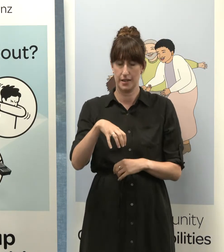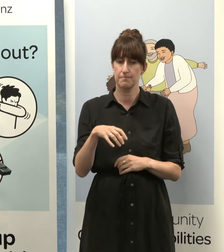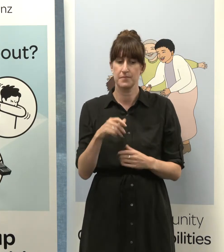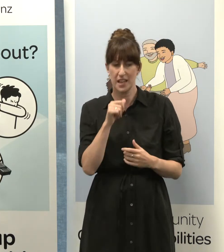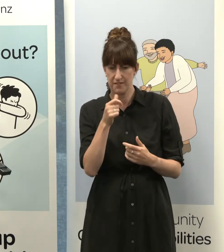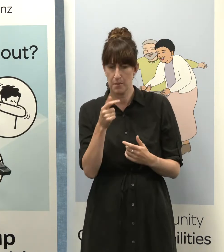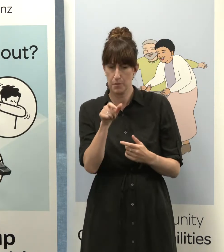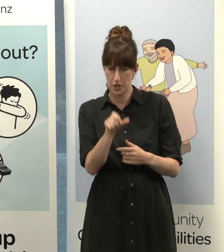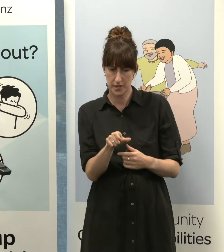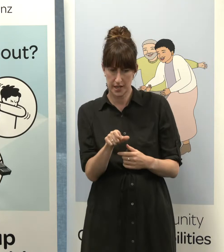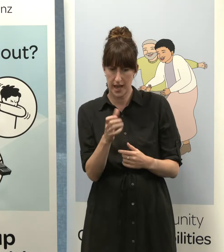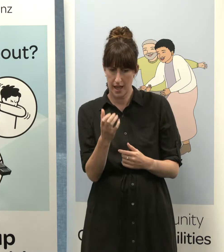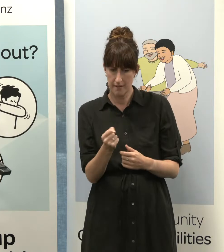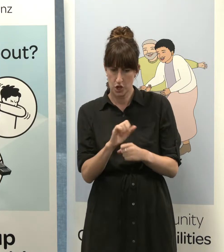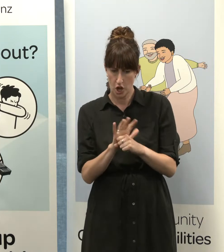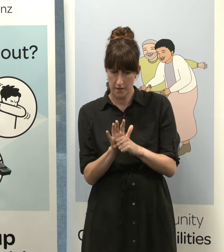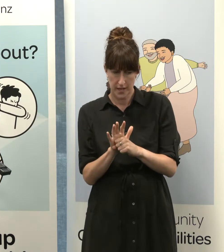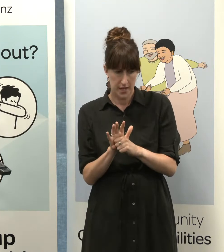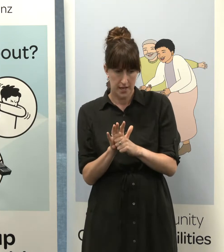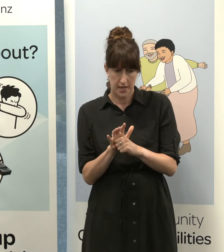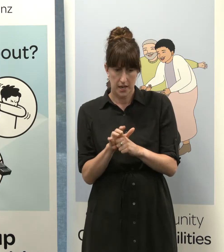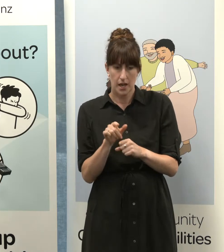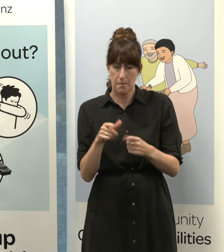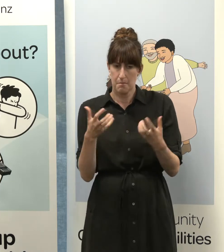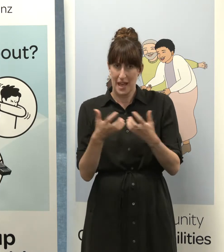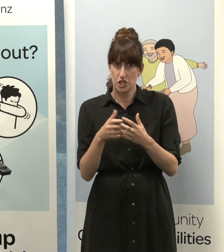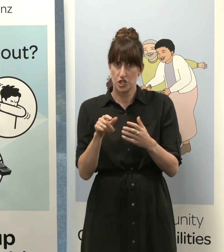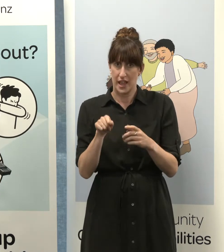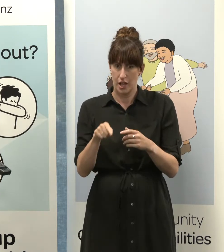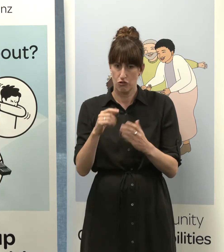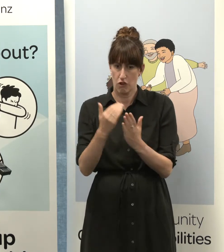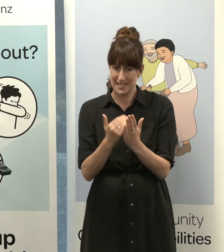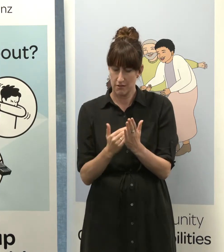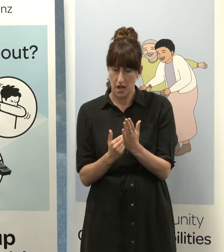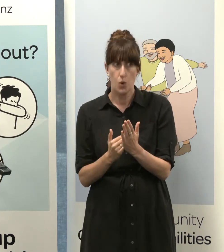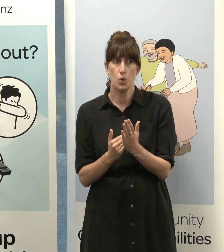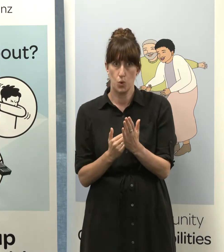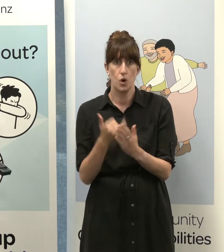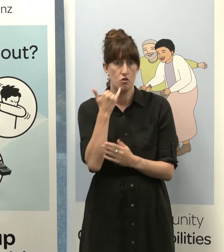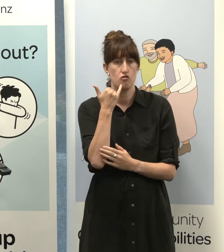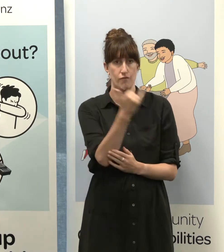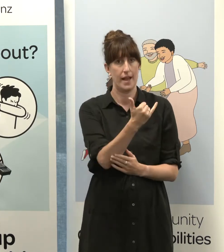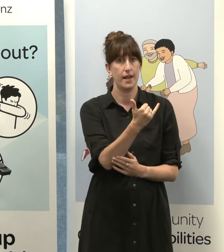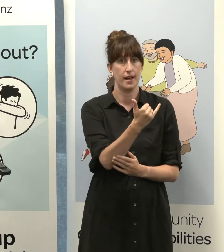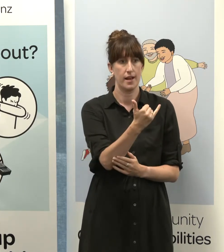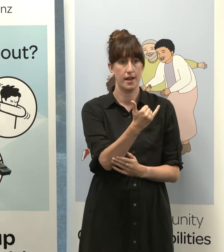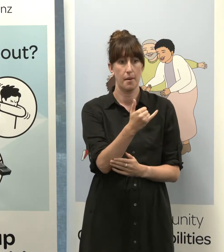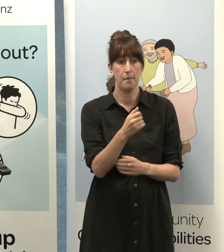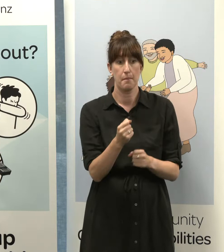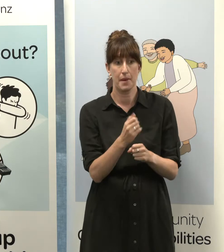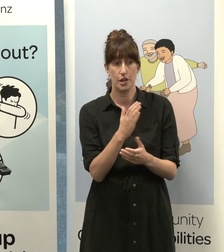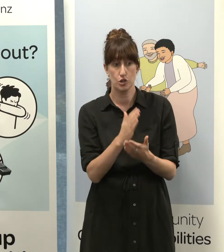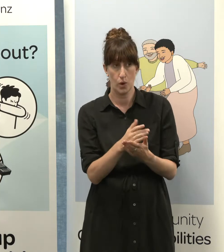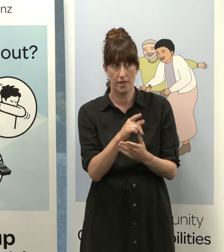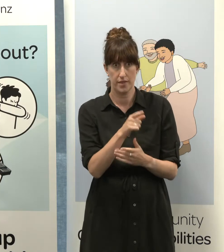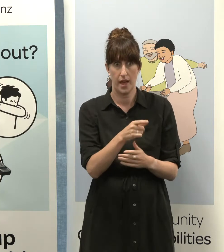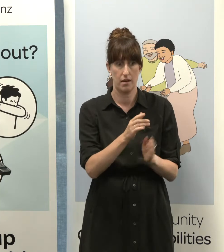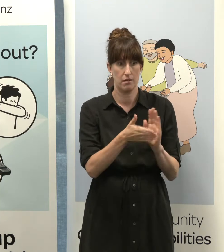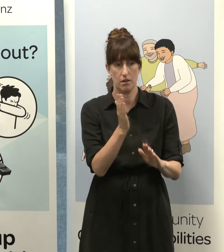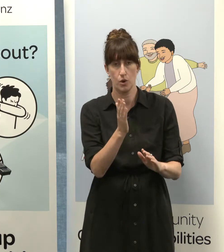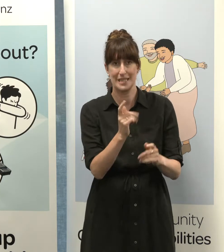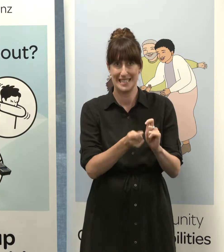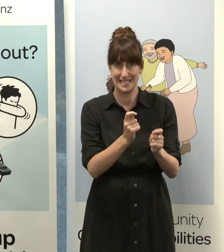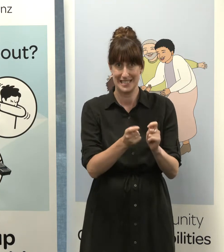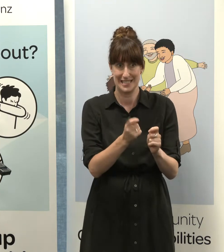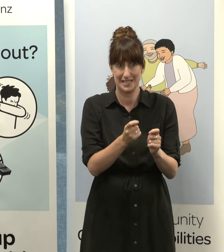that criteria, then we'll be ringing them early. I've asked my patients who I am concerned about to make sure they test early so that I know as soon